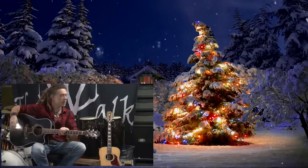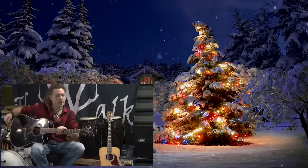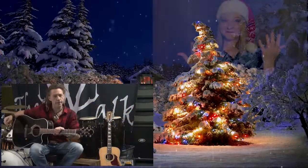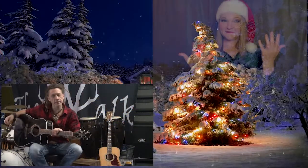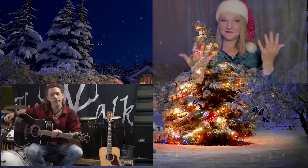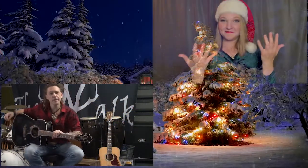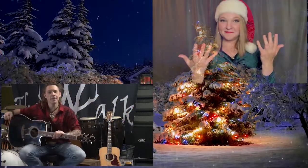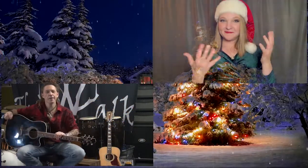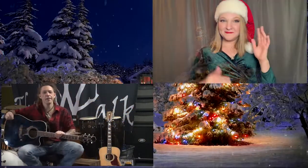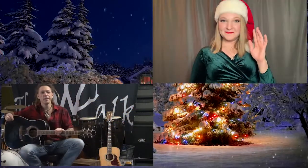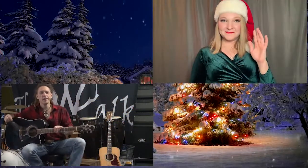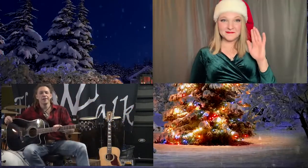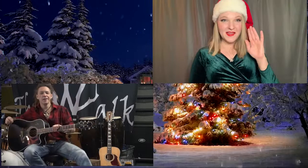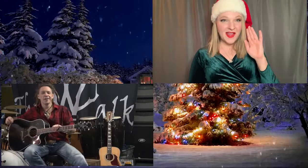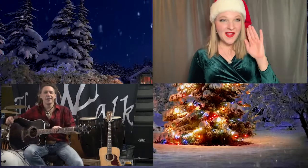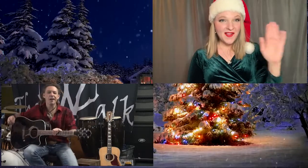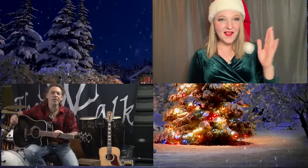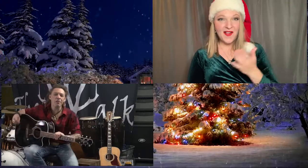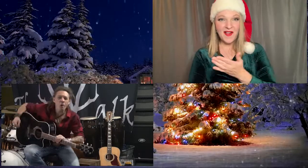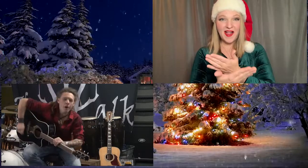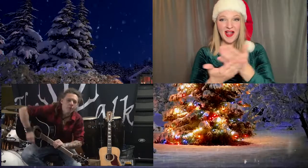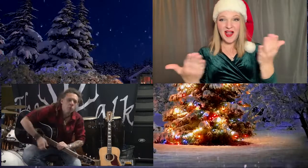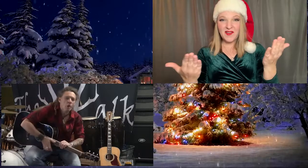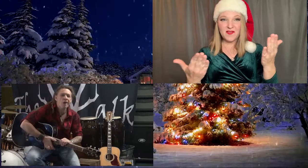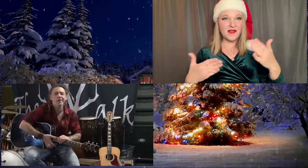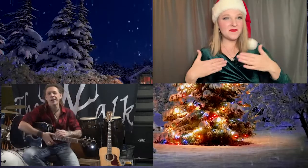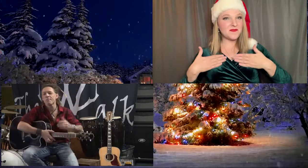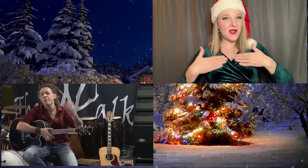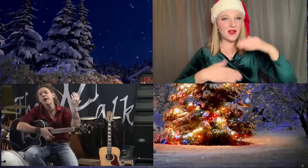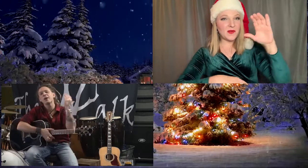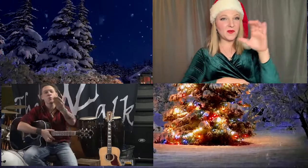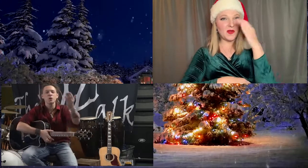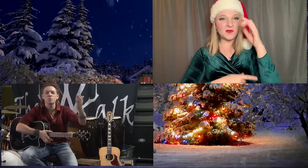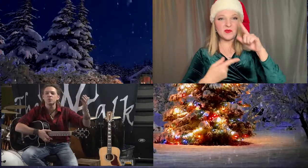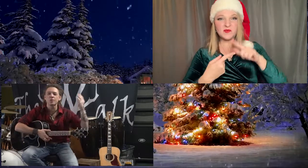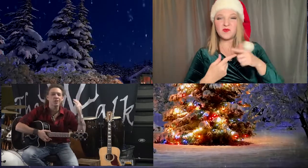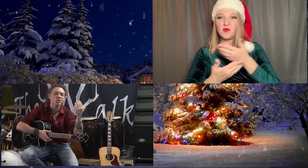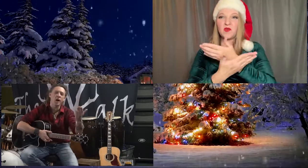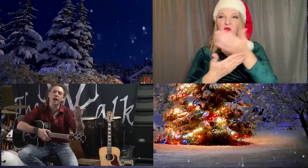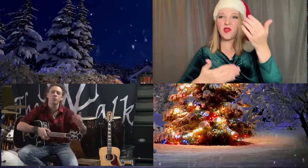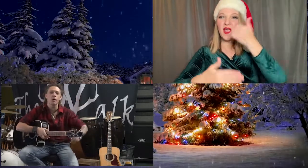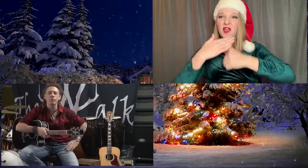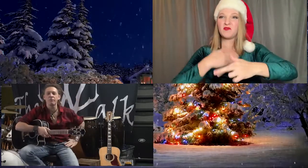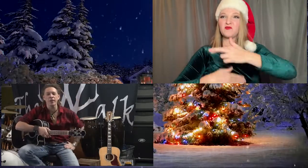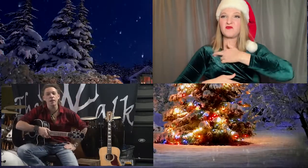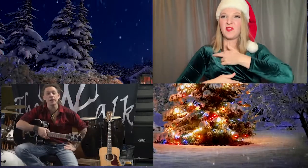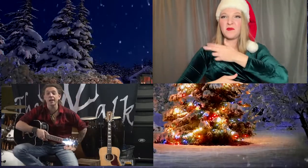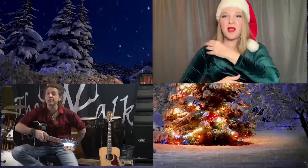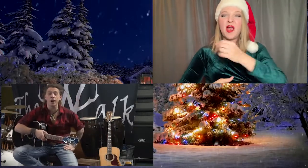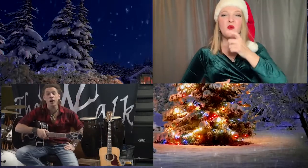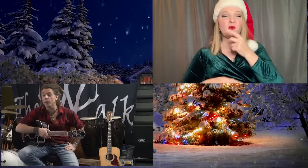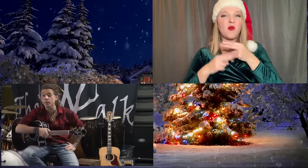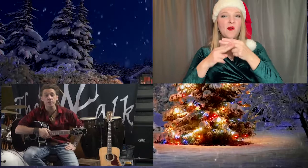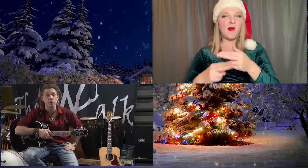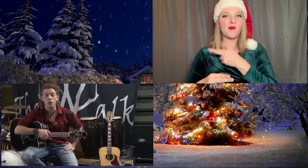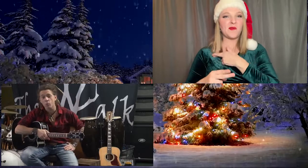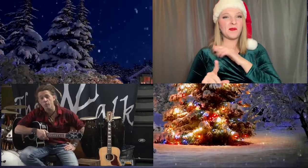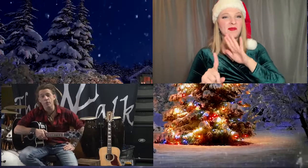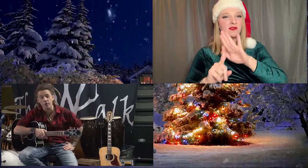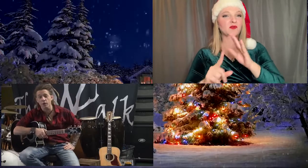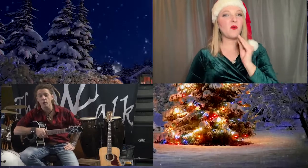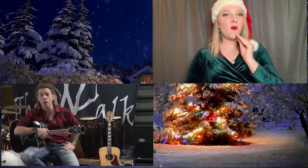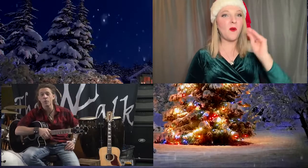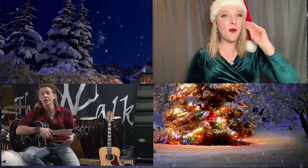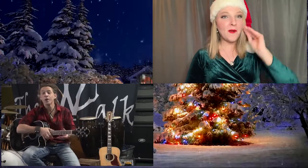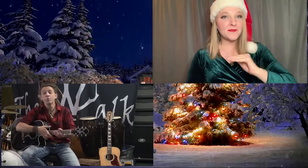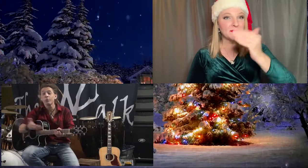Right on, check it out. Hello everyone, and Merry Christmas to the entire Rumble family and to all those that call